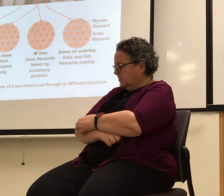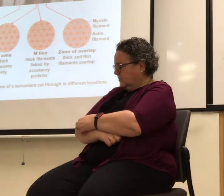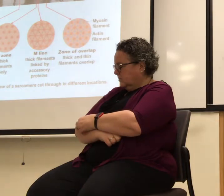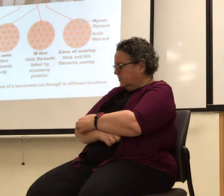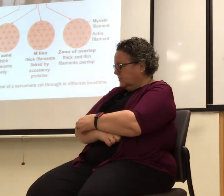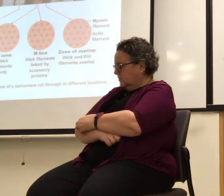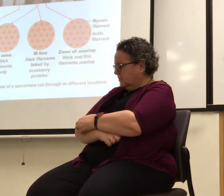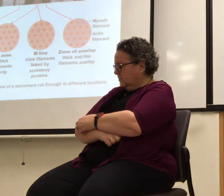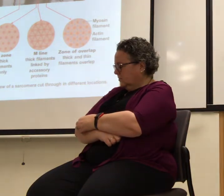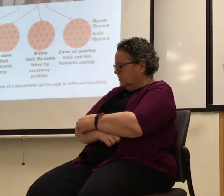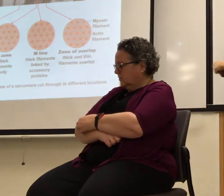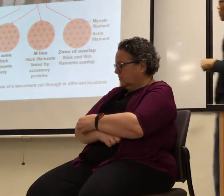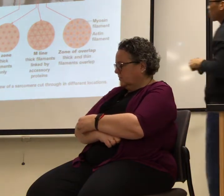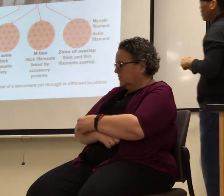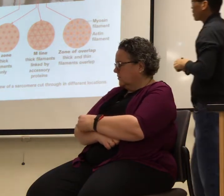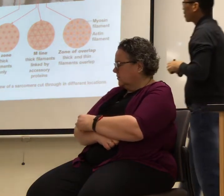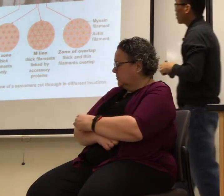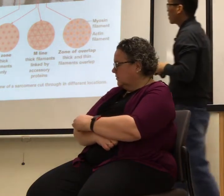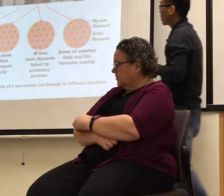If you cut